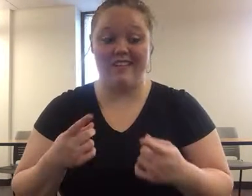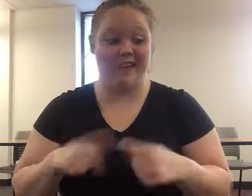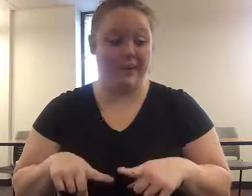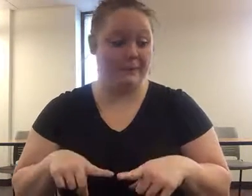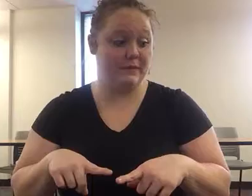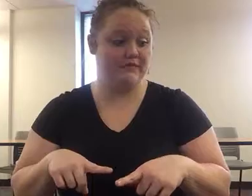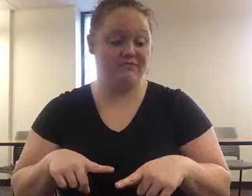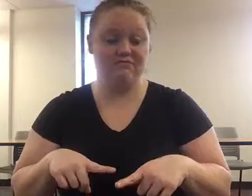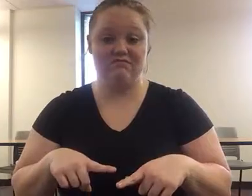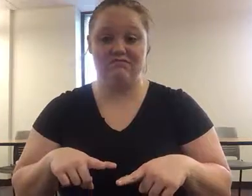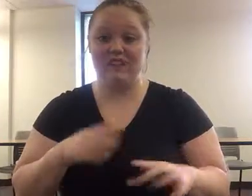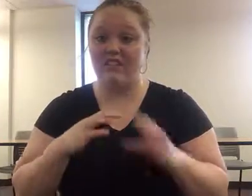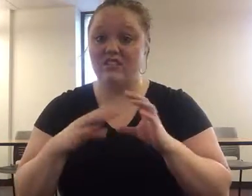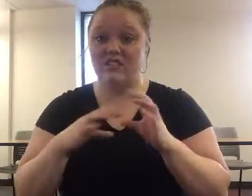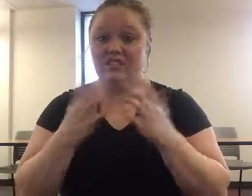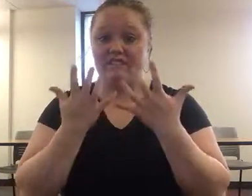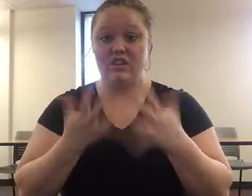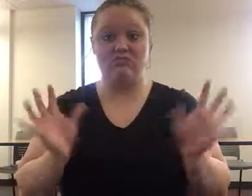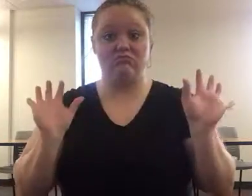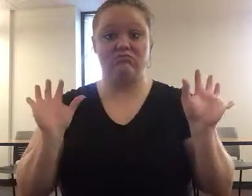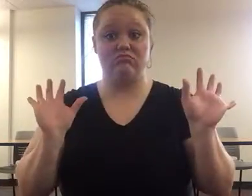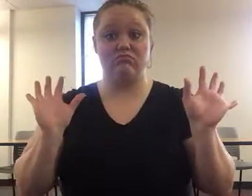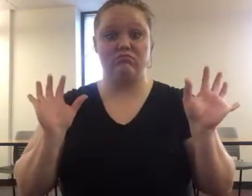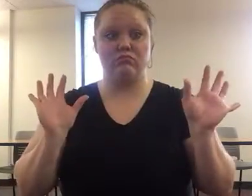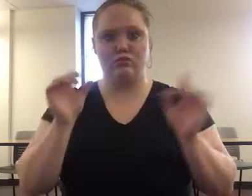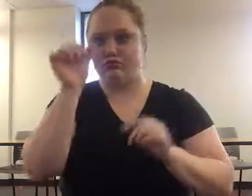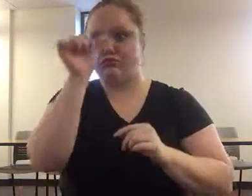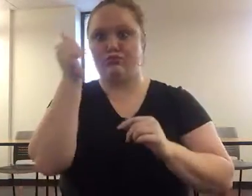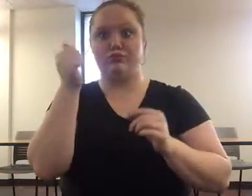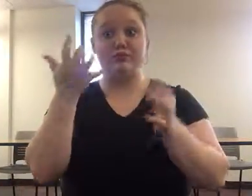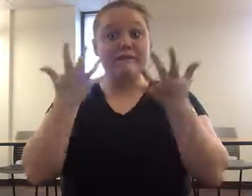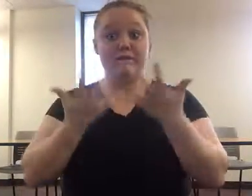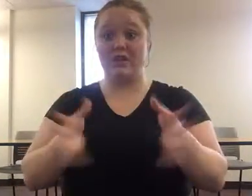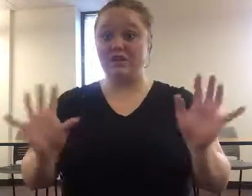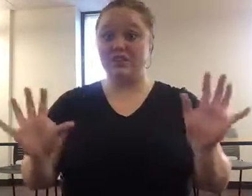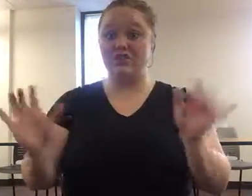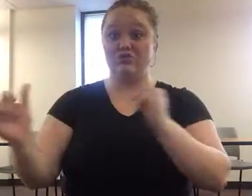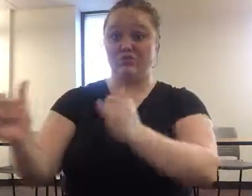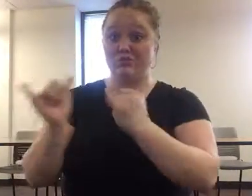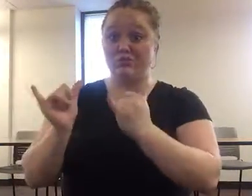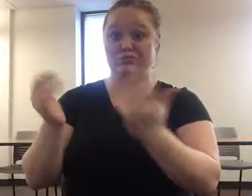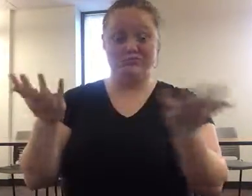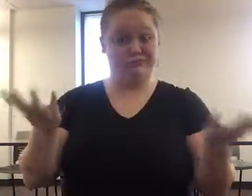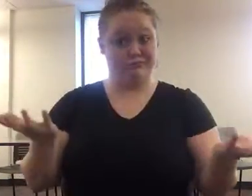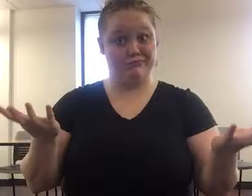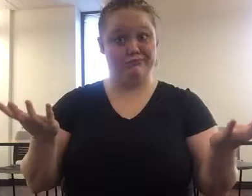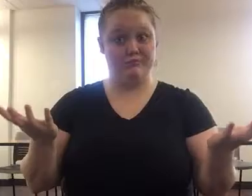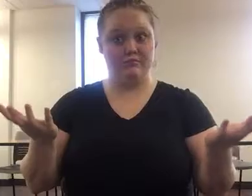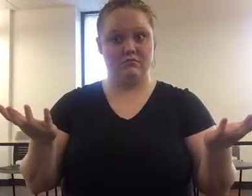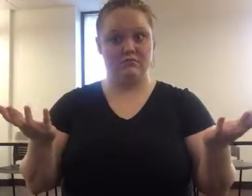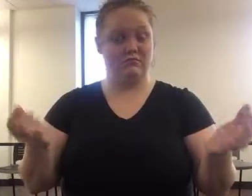little discussion, I'm telling the patient, we're all done with your procedure, everything went great. They tend to be astounded that it's all